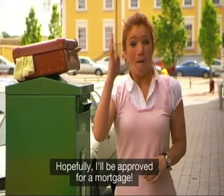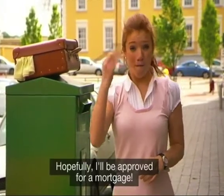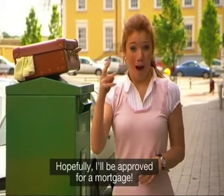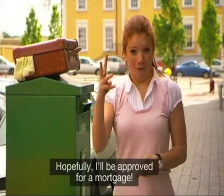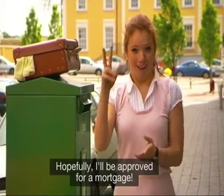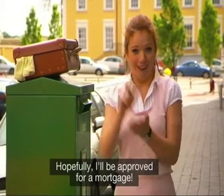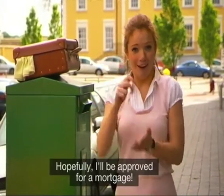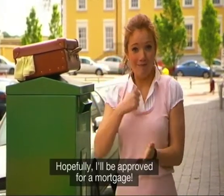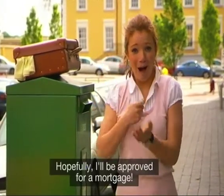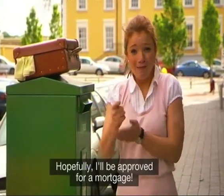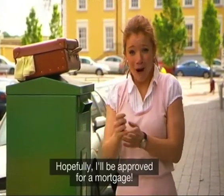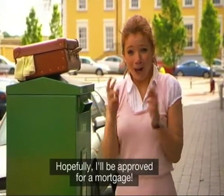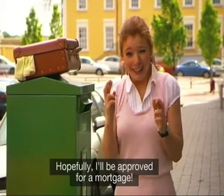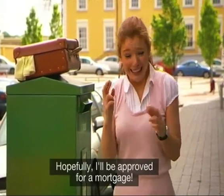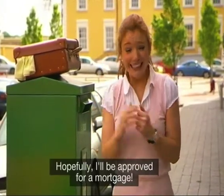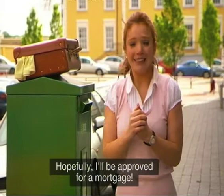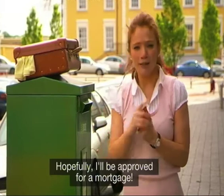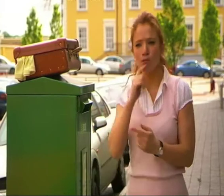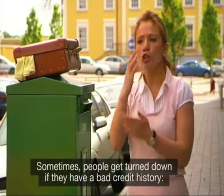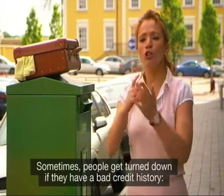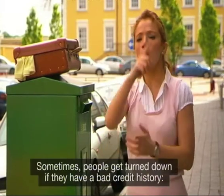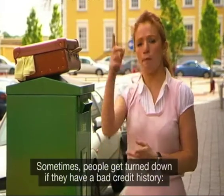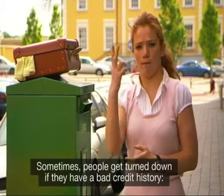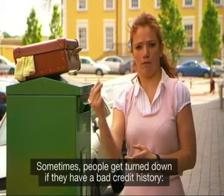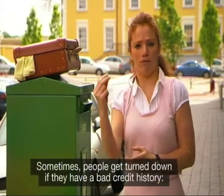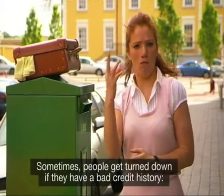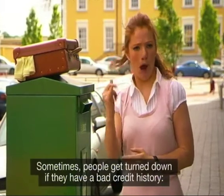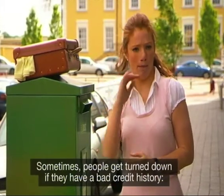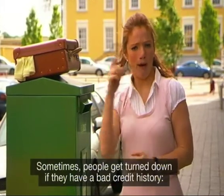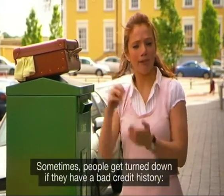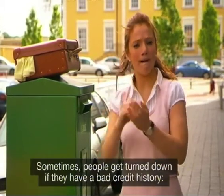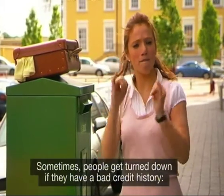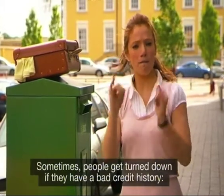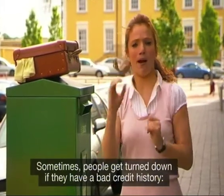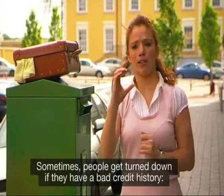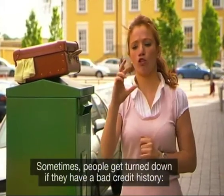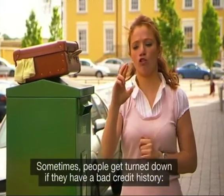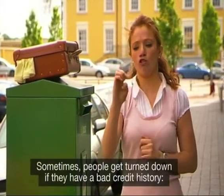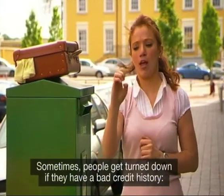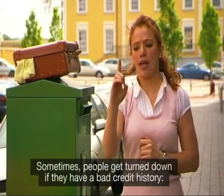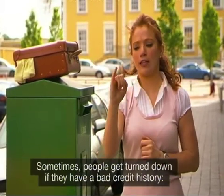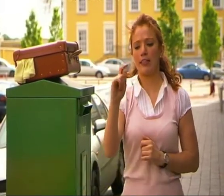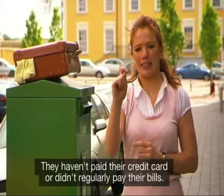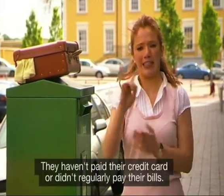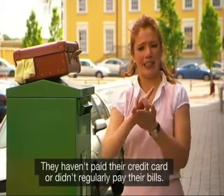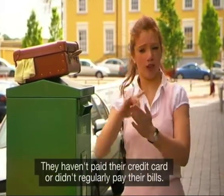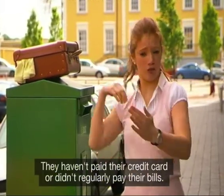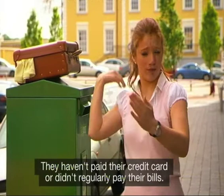Hopefully I'll be approved for a mortgage. Sometimes people get turned down if they have a bad credit history. They haven't paid their credit card